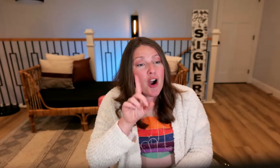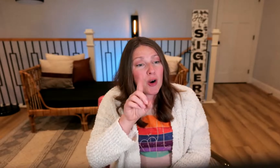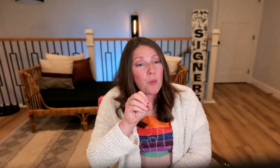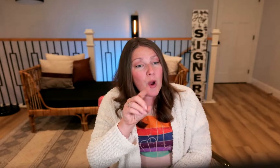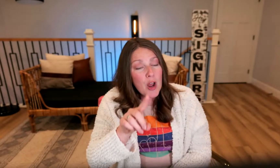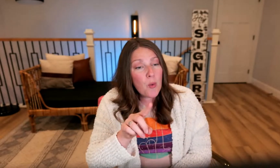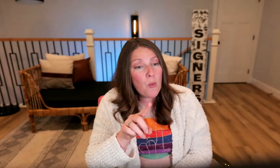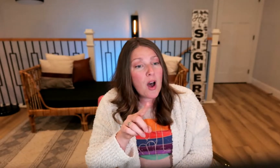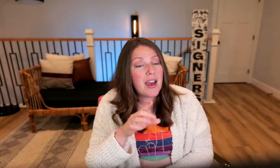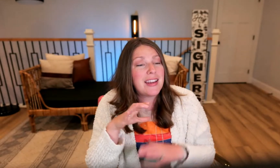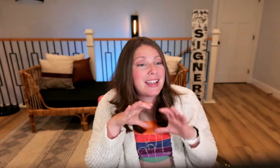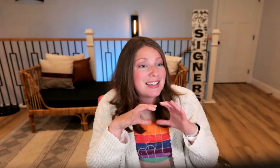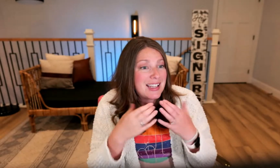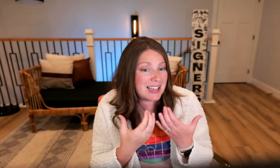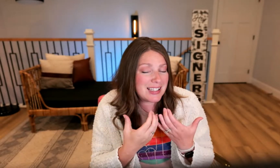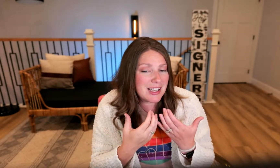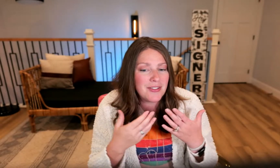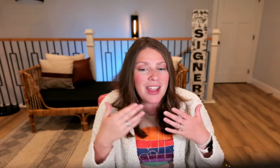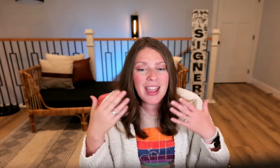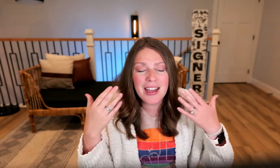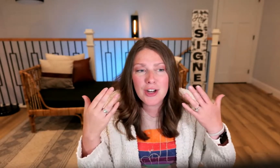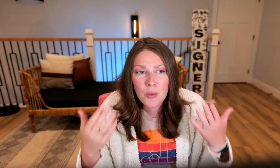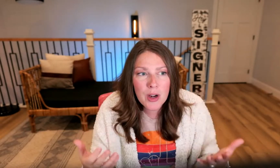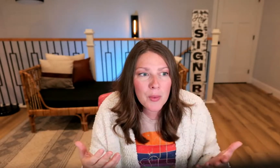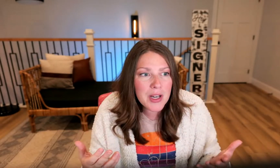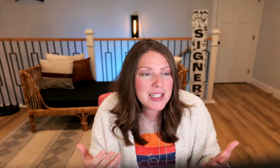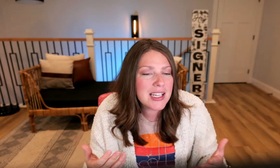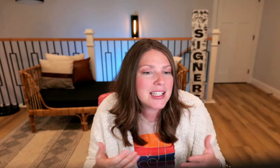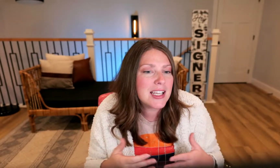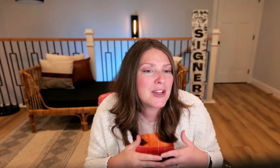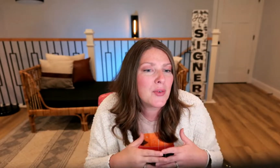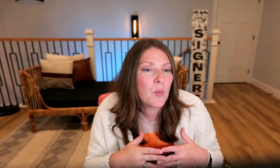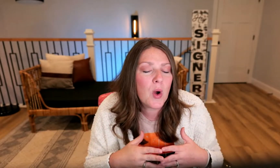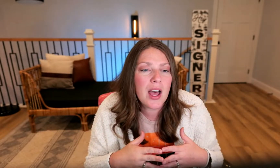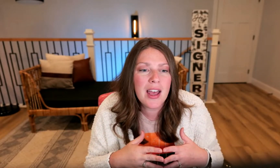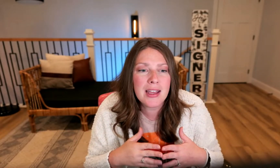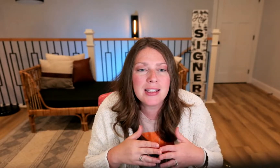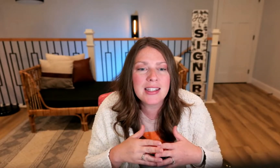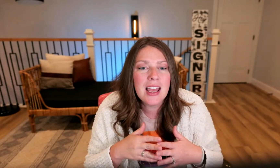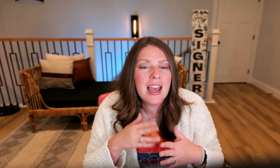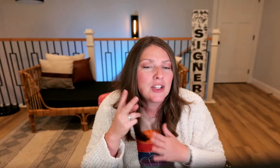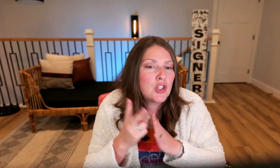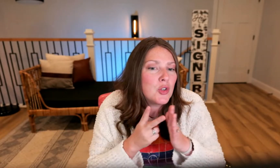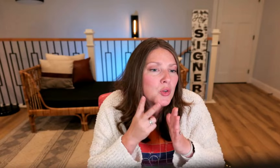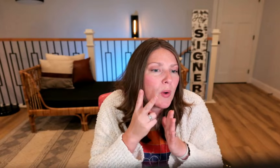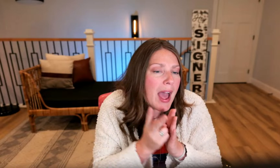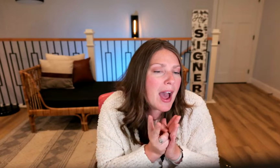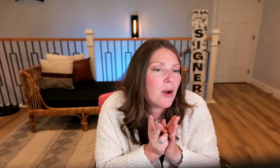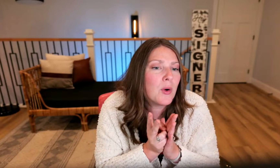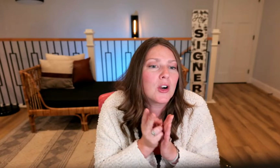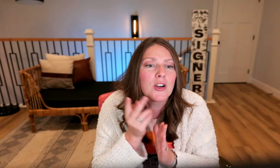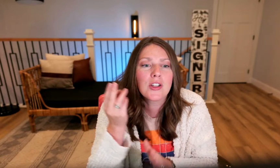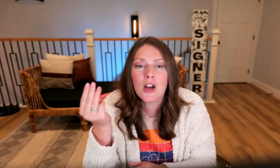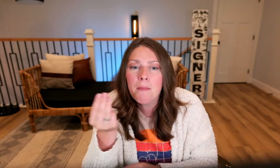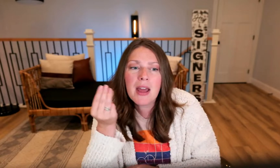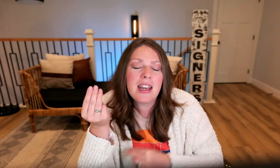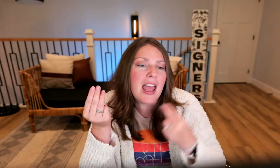our 101 intensive, and our 101 intensive was 2 hours on a Monday